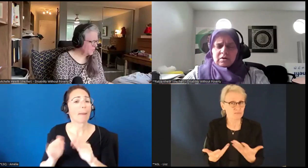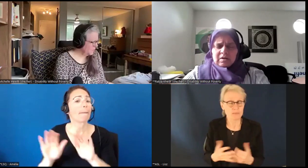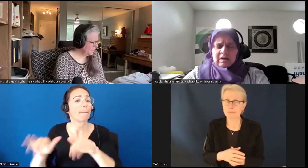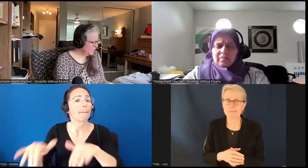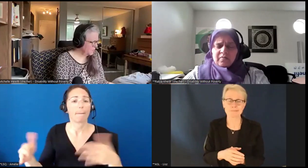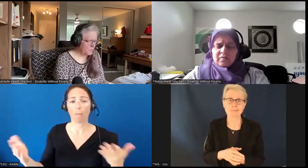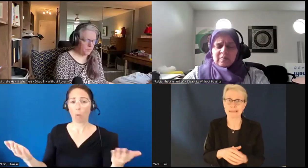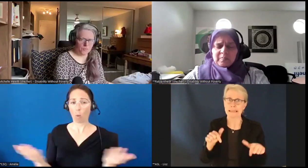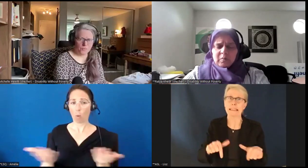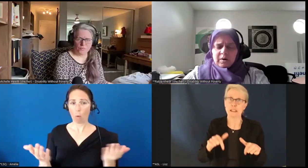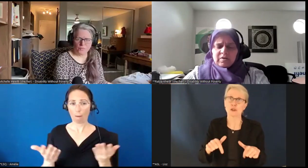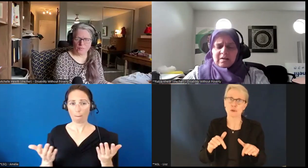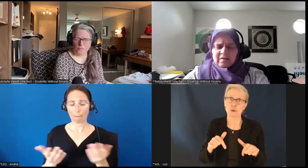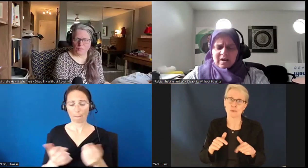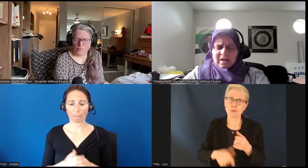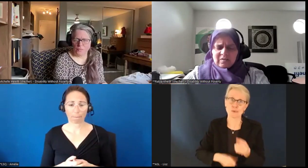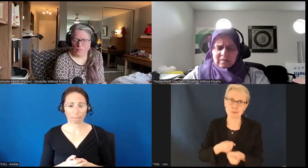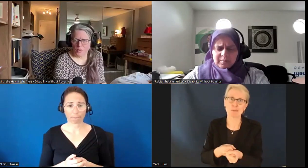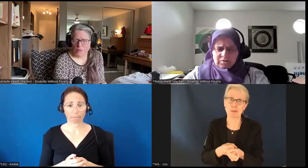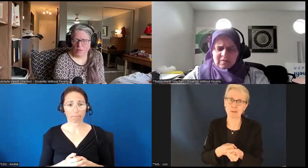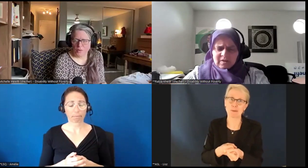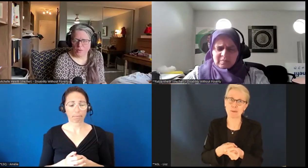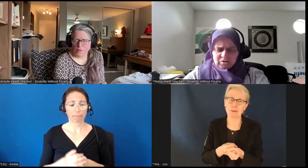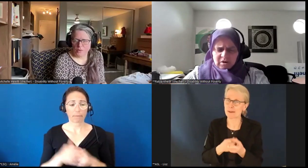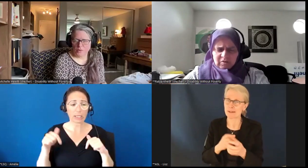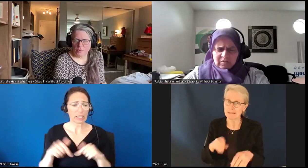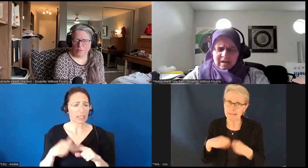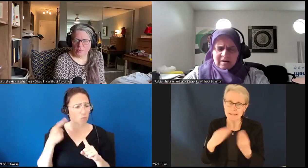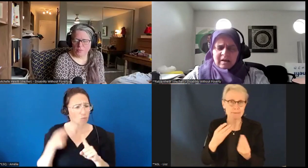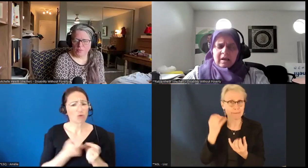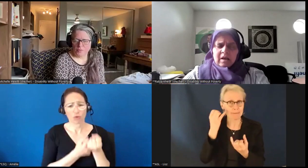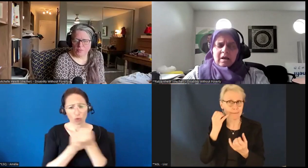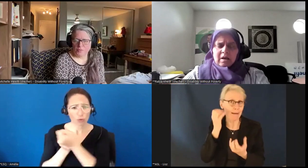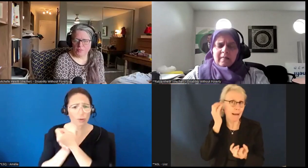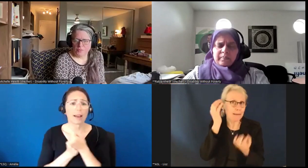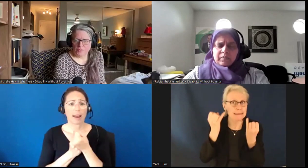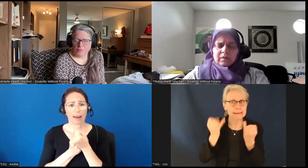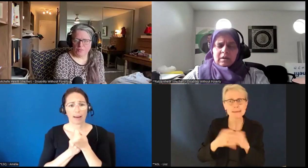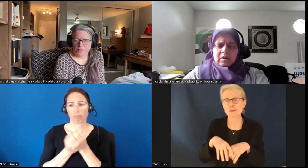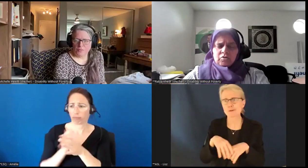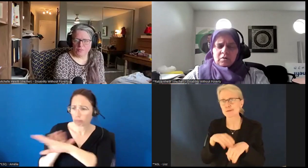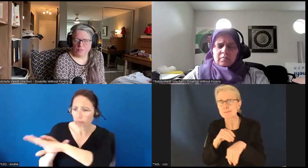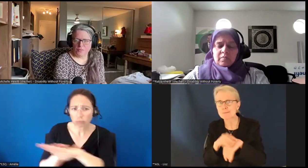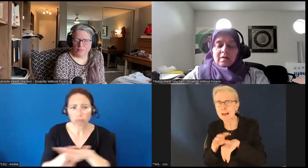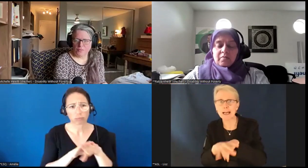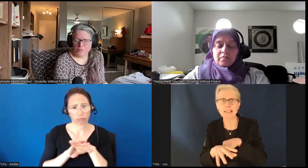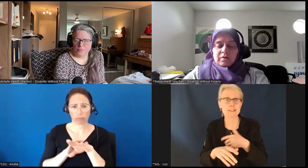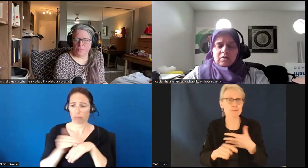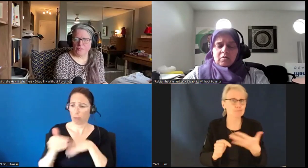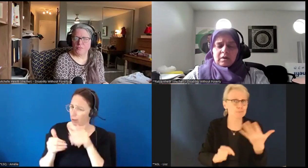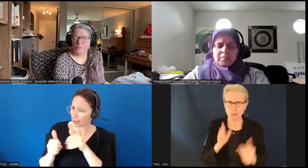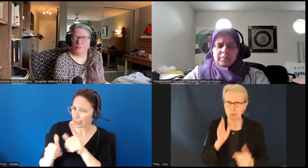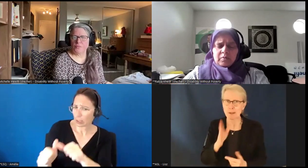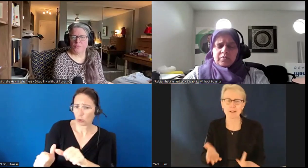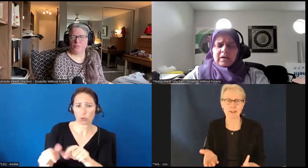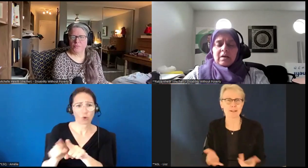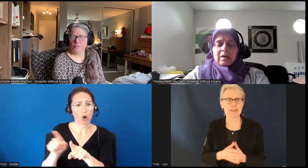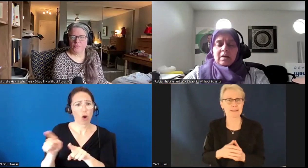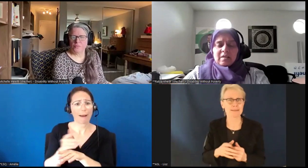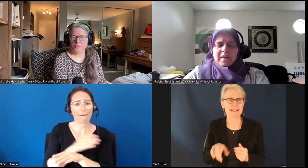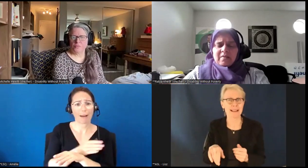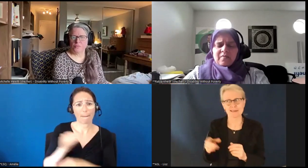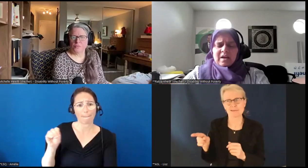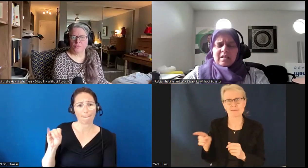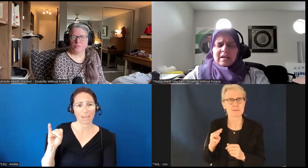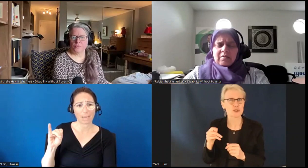to give support and advice in the process, as Michelle said. Um, in terms of, improving